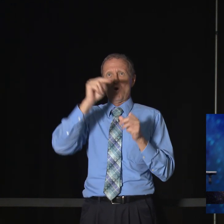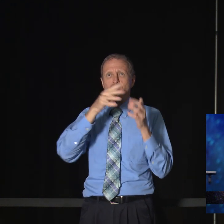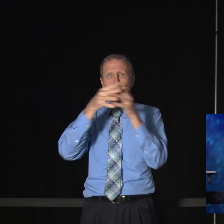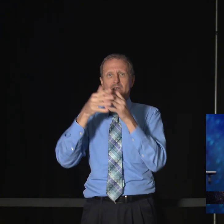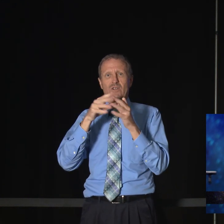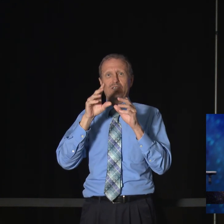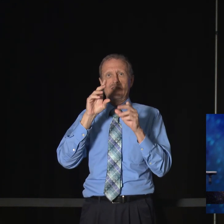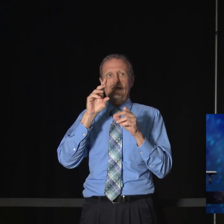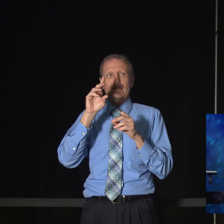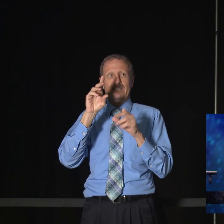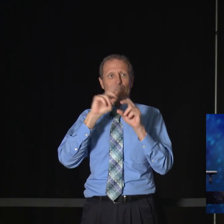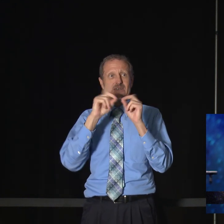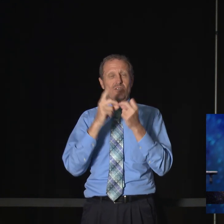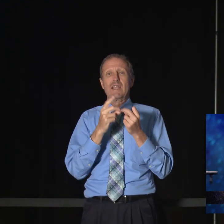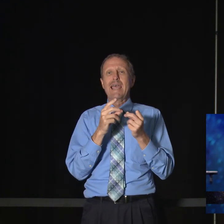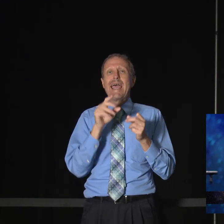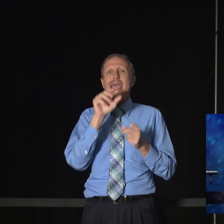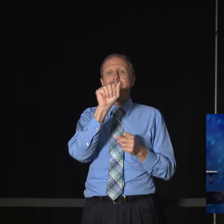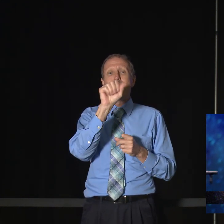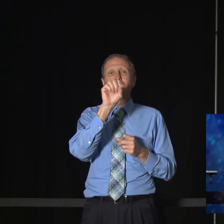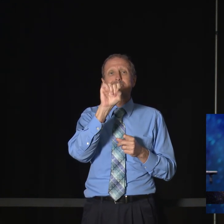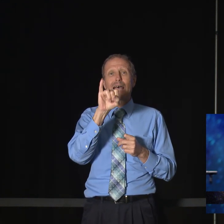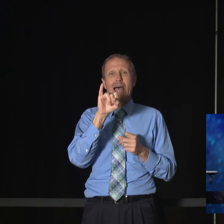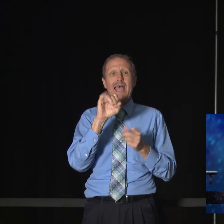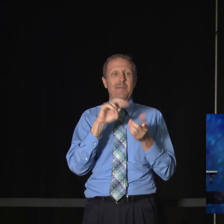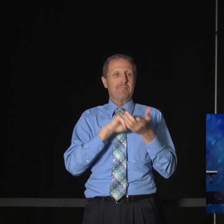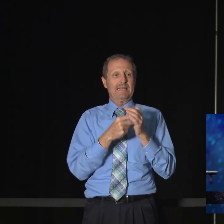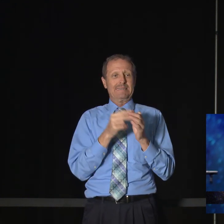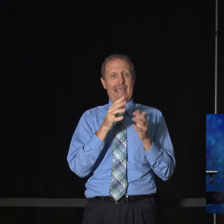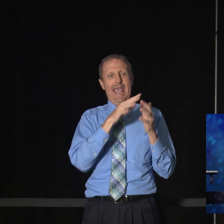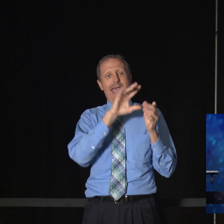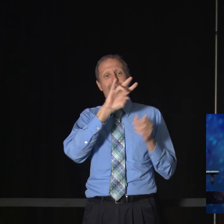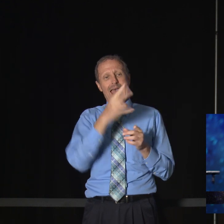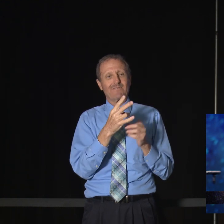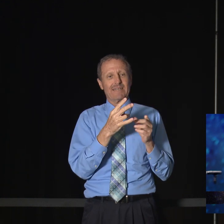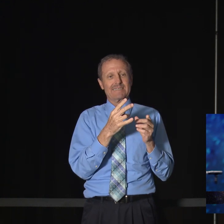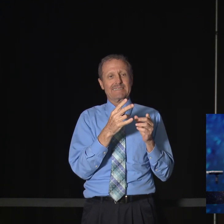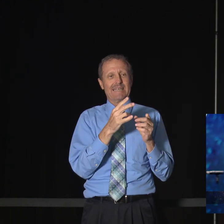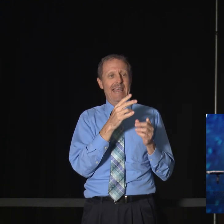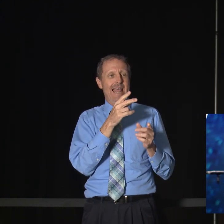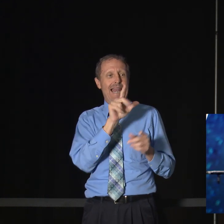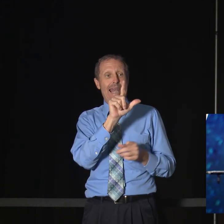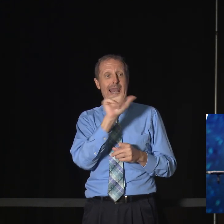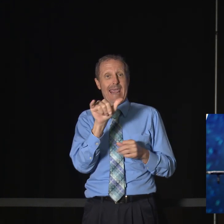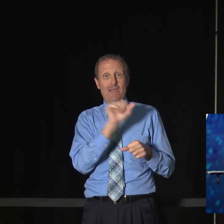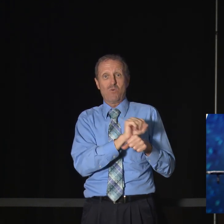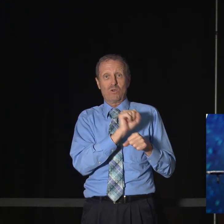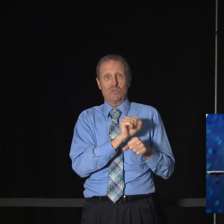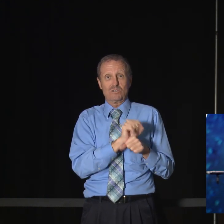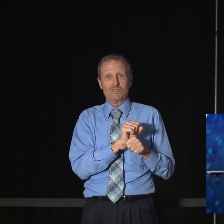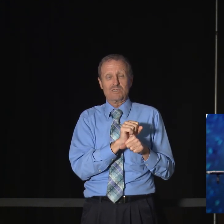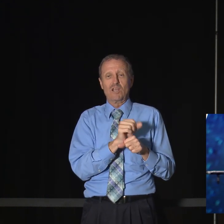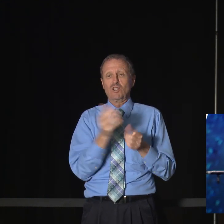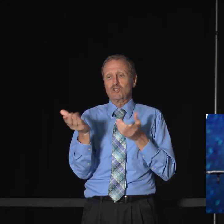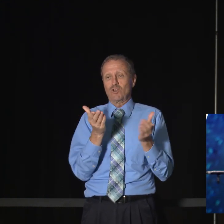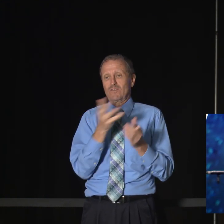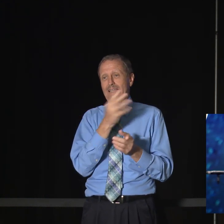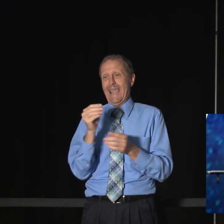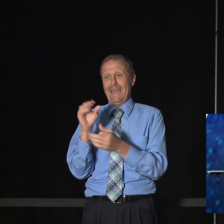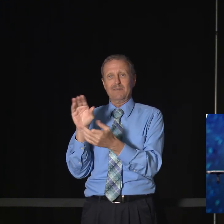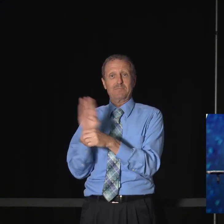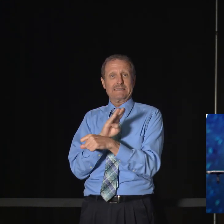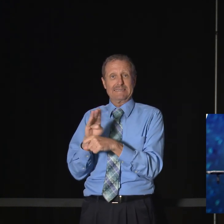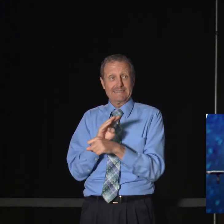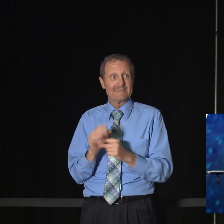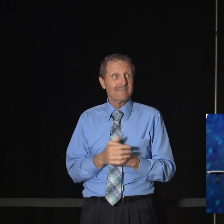ASI stands for Adventist Layman Services and Industries. And ASI exists to mobilize and empower lay